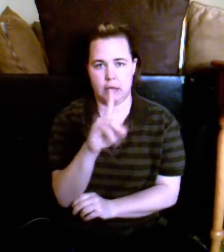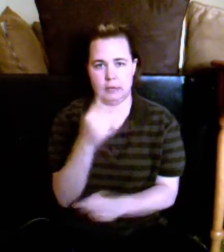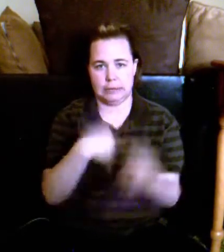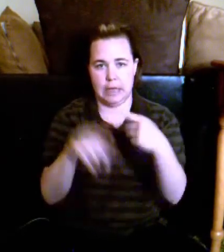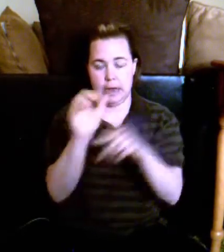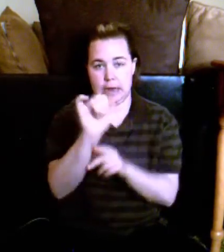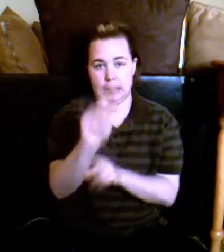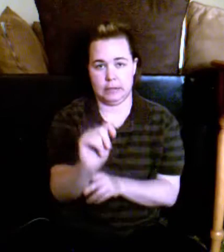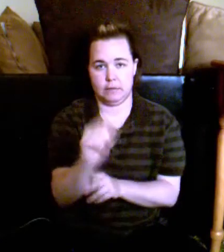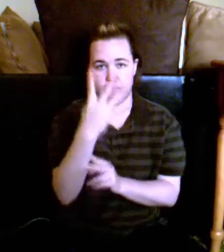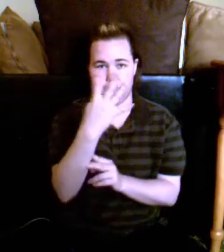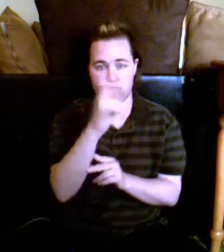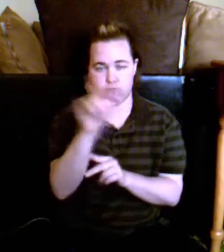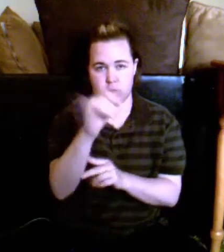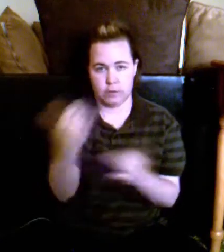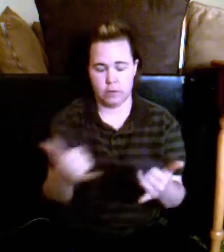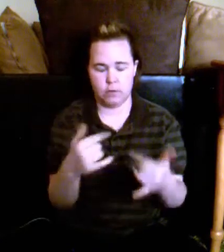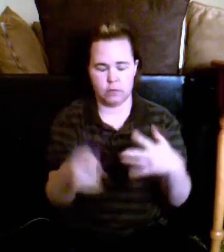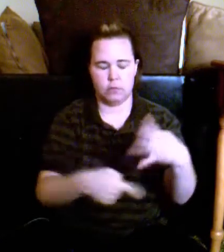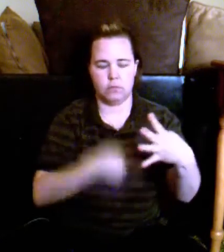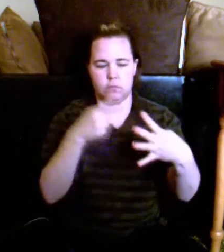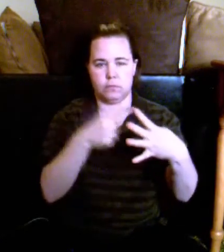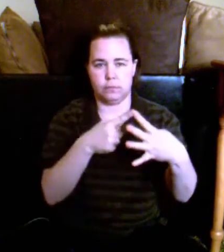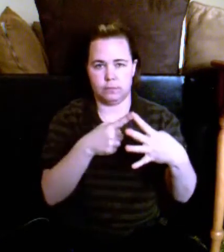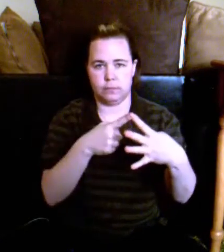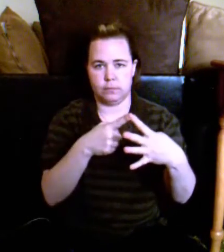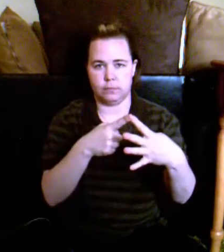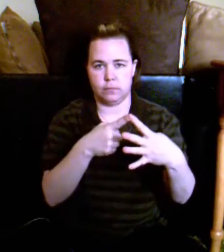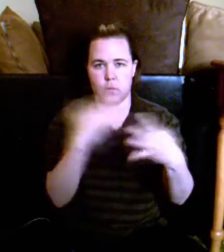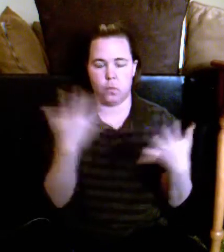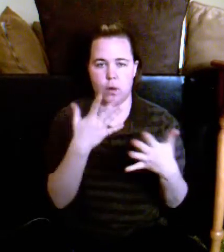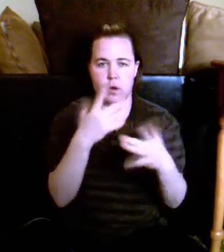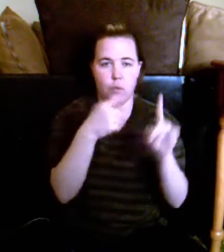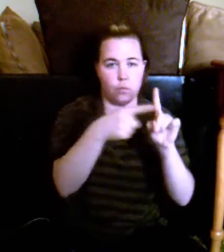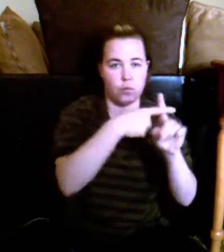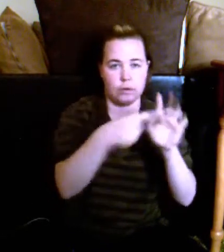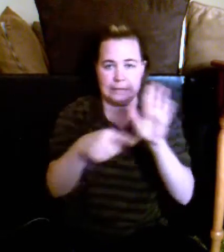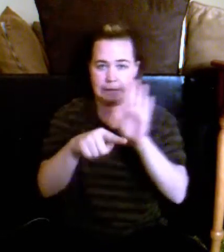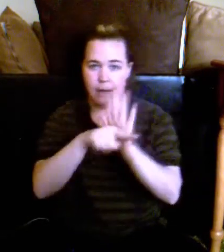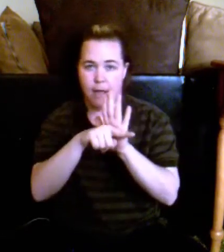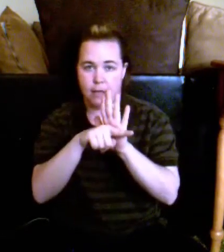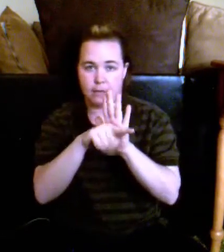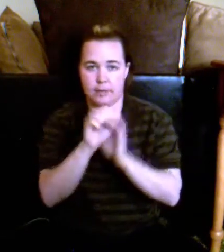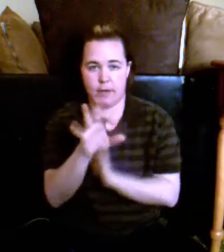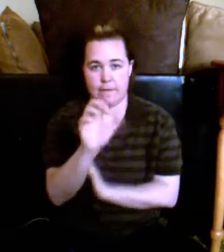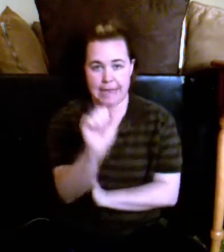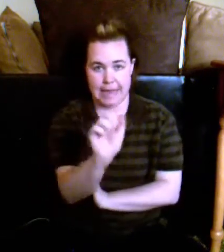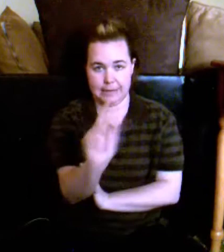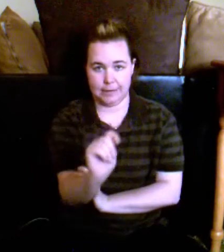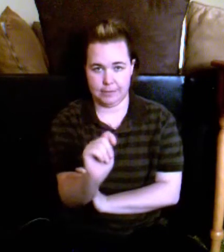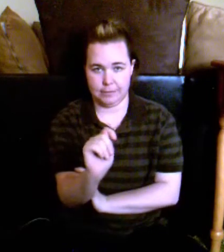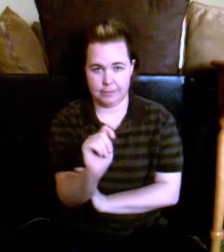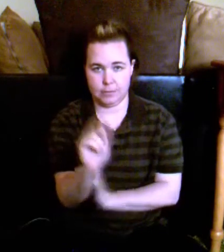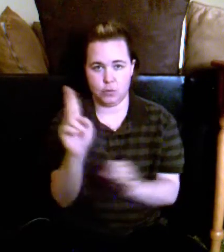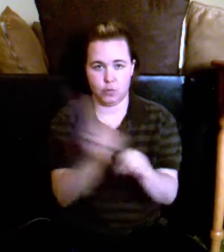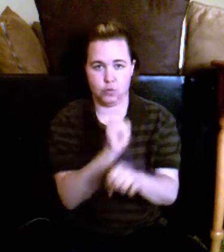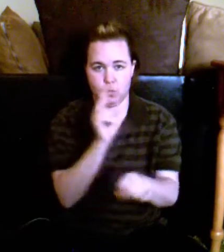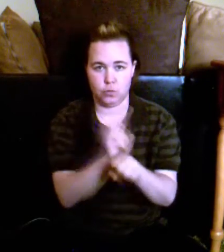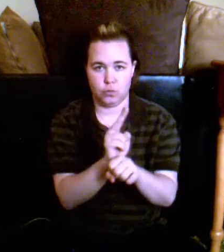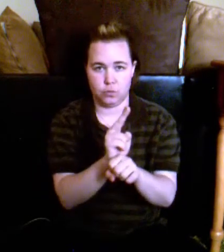follows. 1. What are the pros and cons of assistive technology used by students